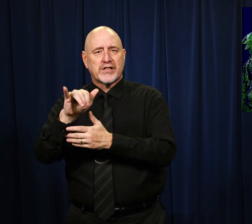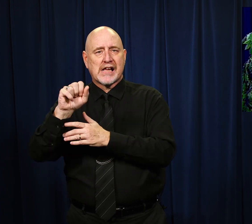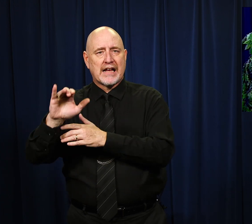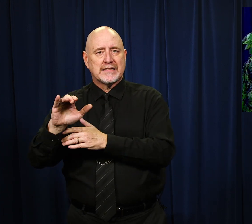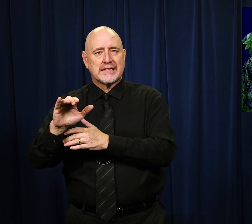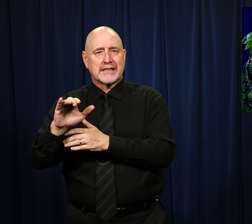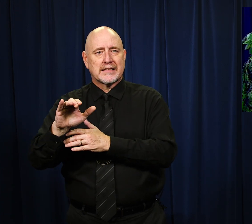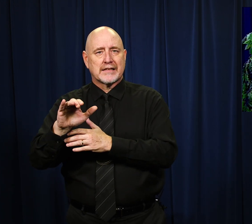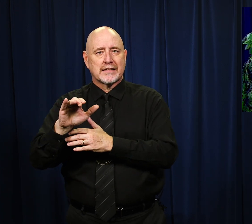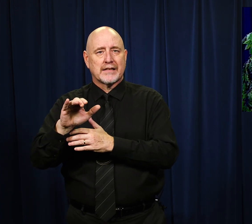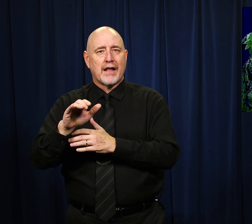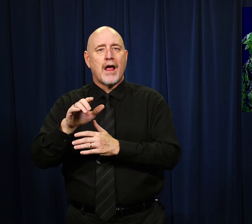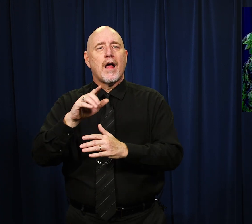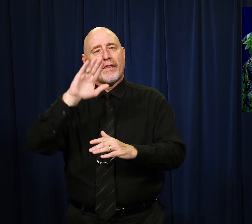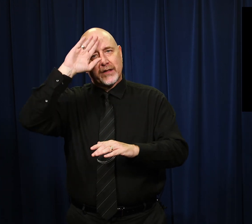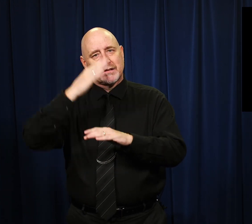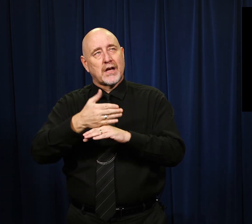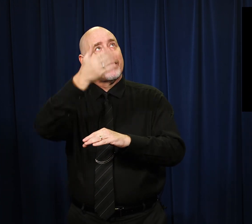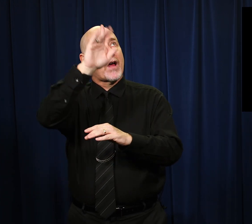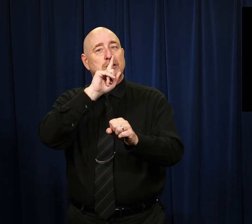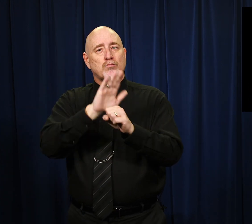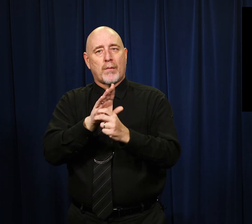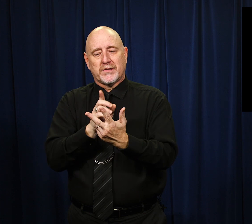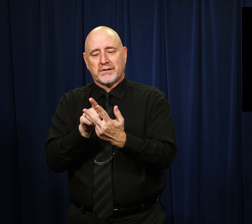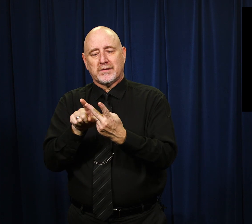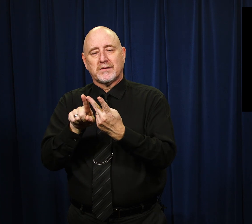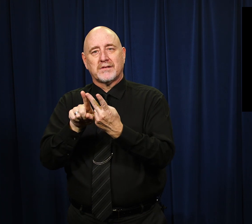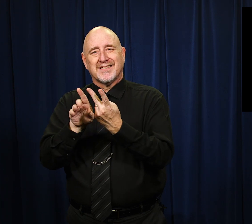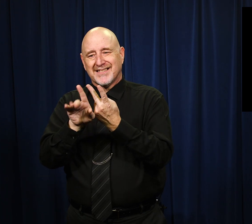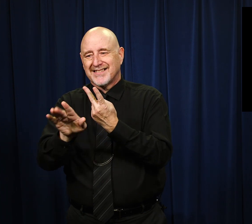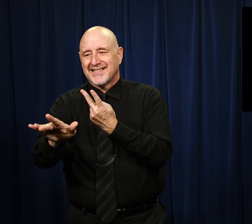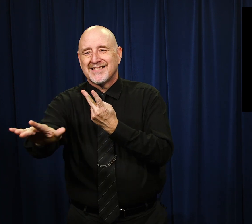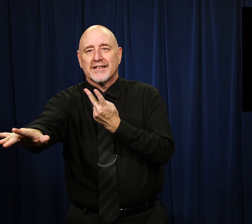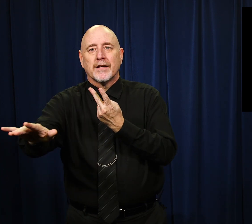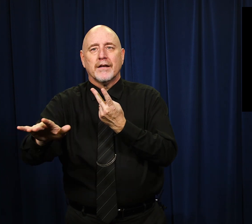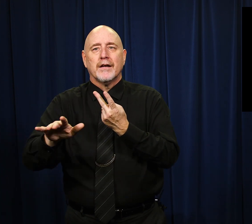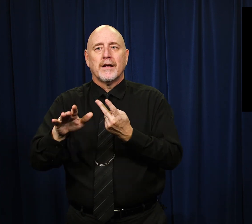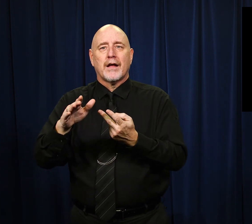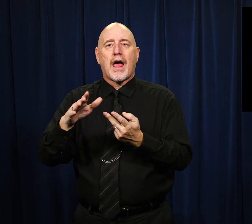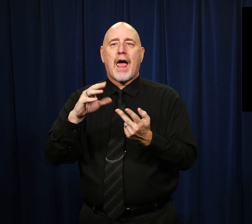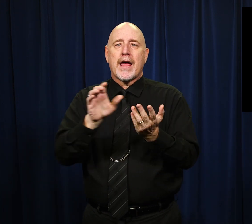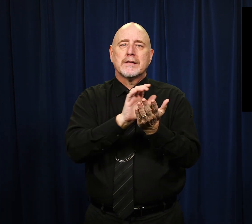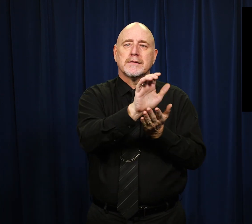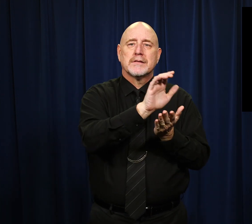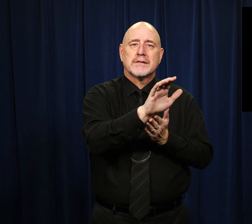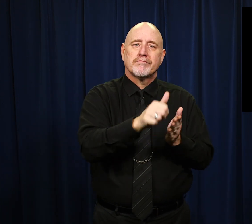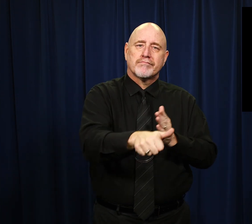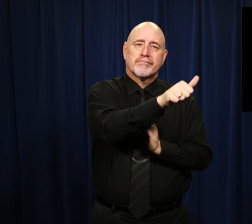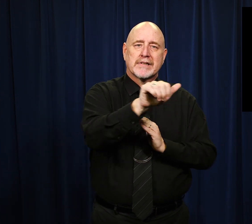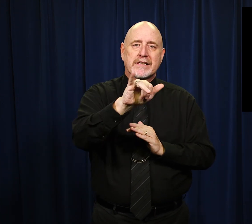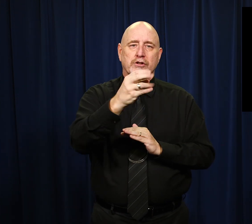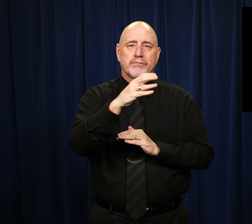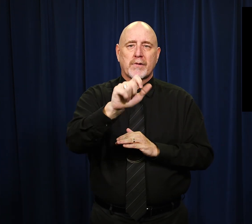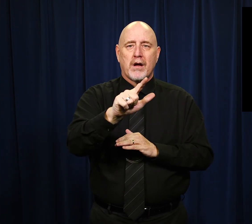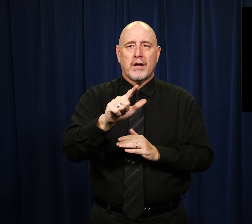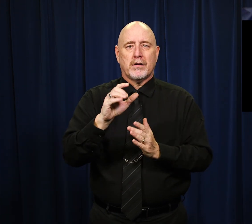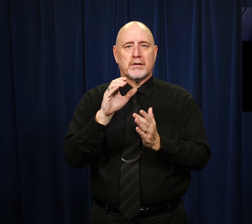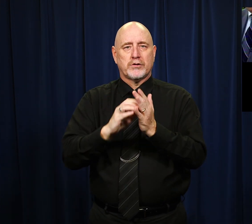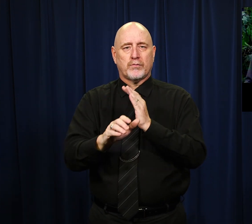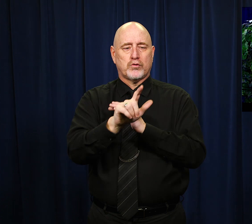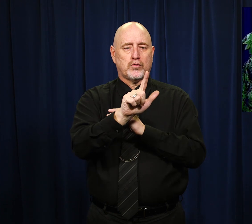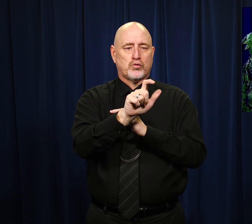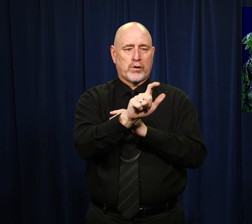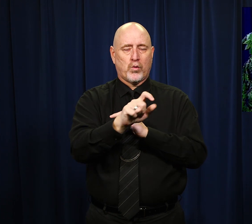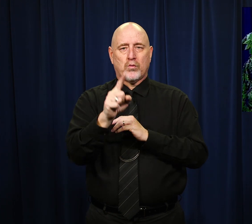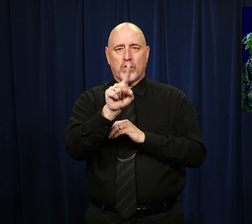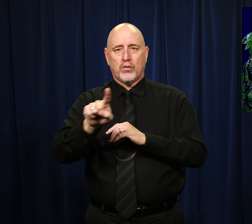of promise, in this next section, 21 to 24. The birth of Isaac and the expulsion of Ishmael here in 21,